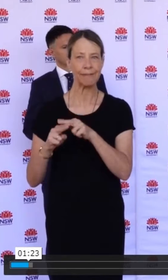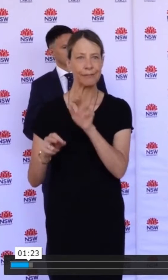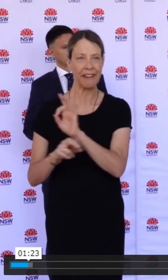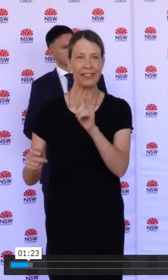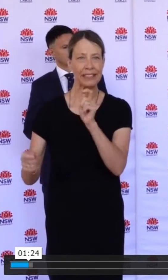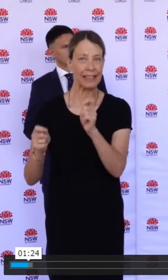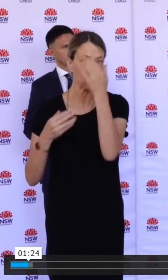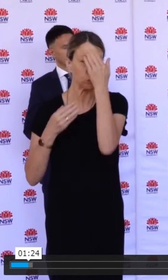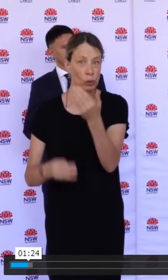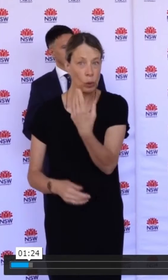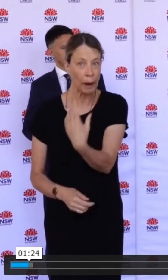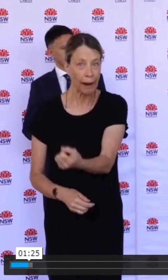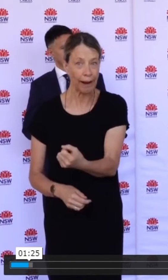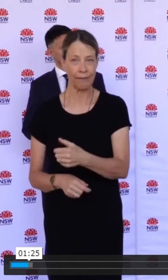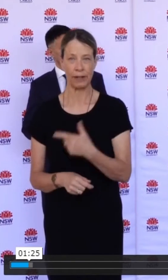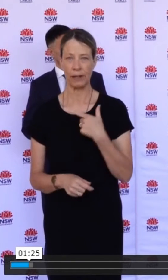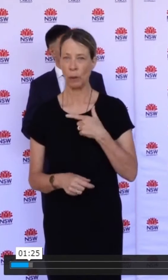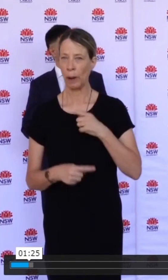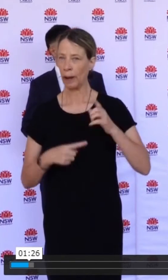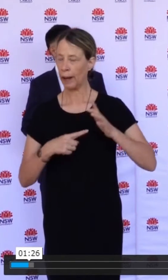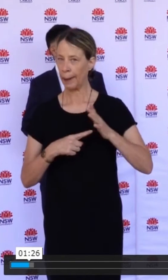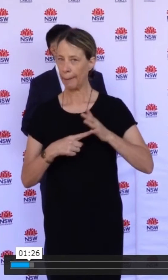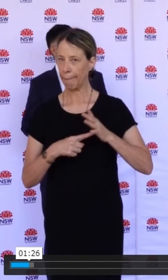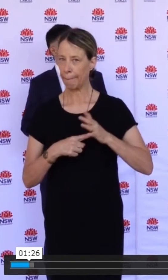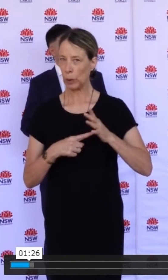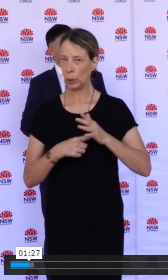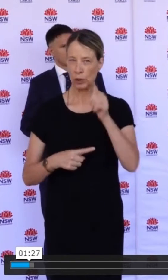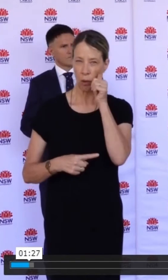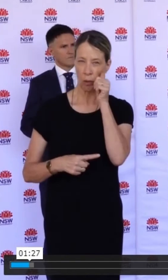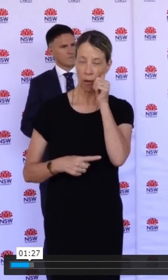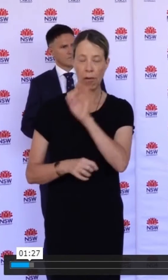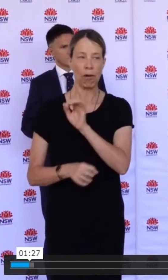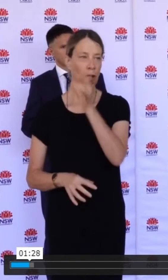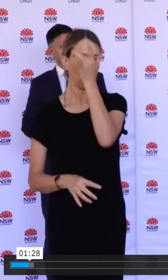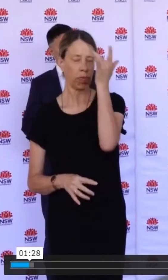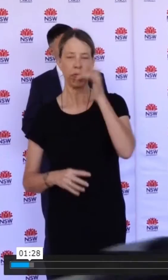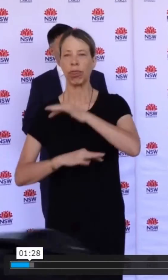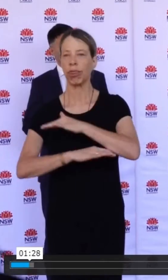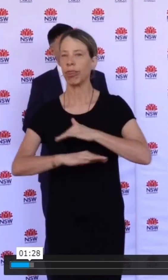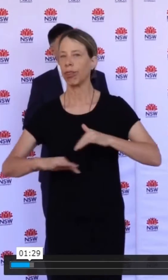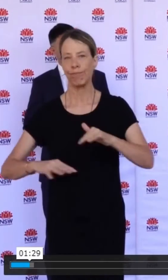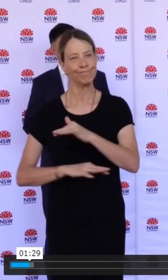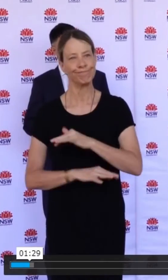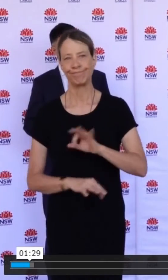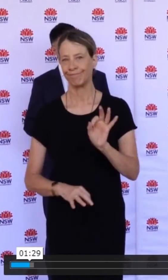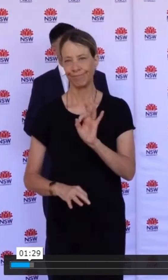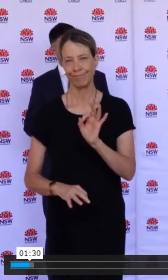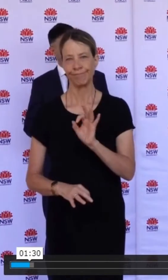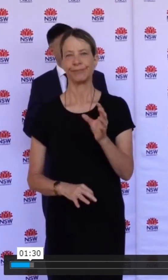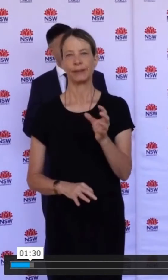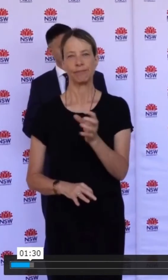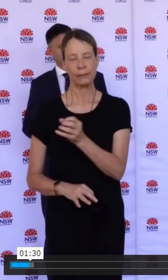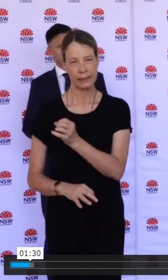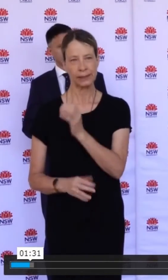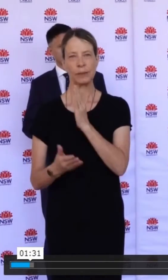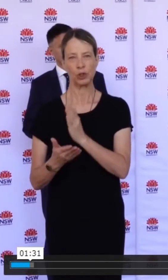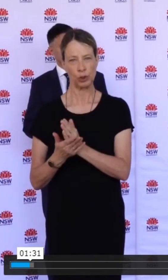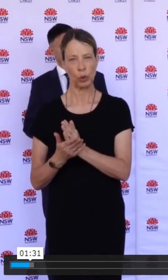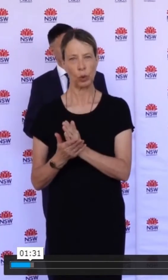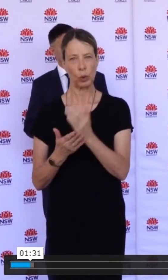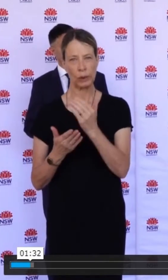that we all have as locals, as community members, to be able to ensure that our public health